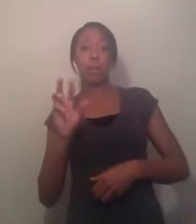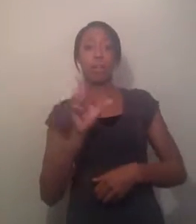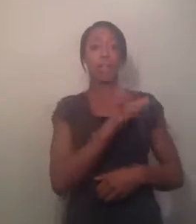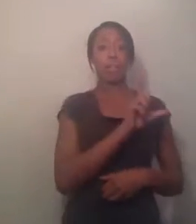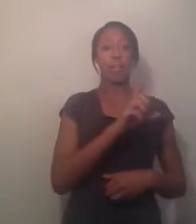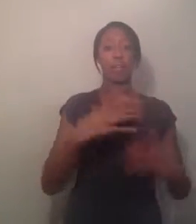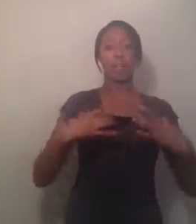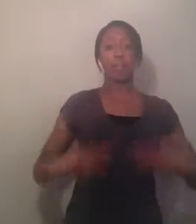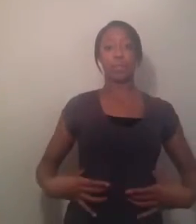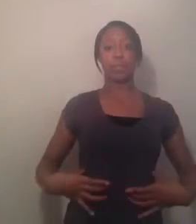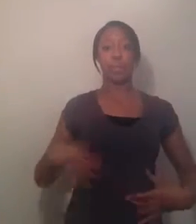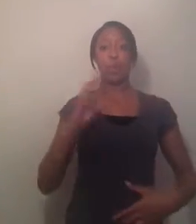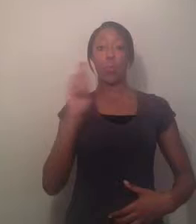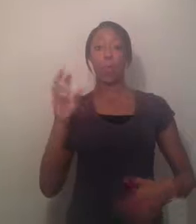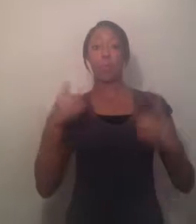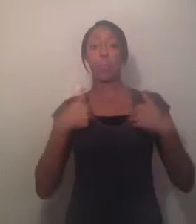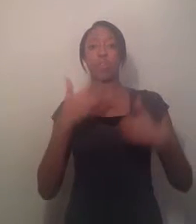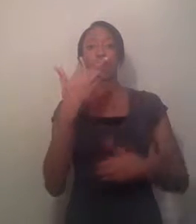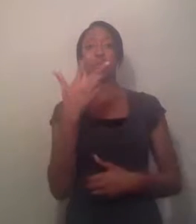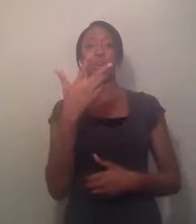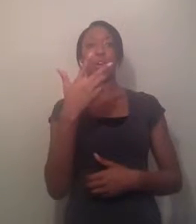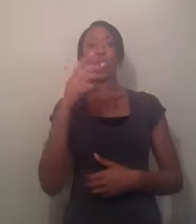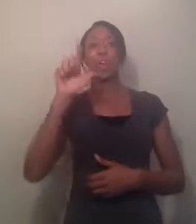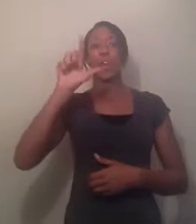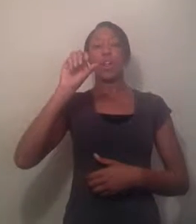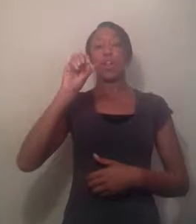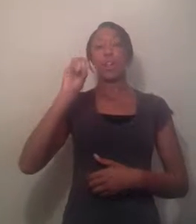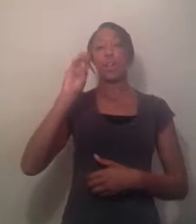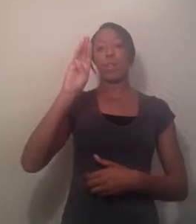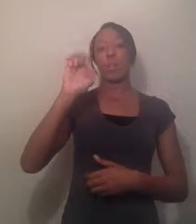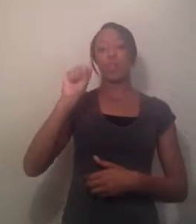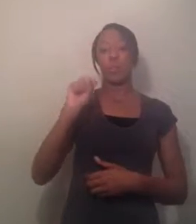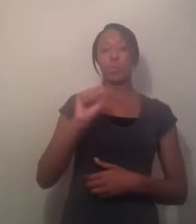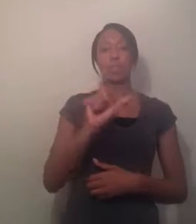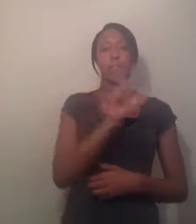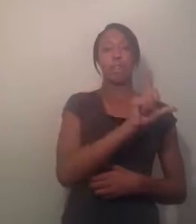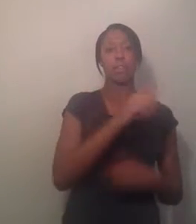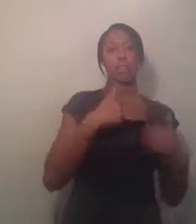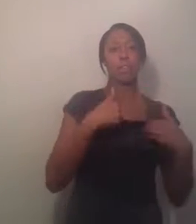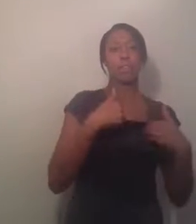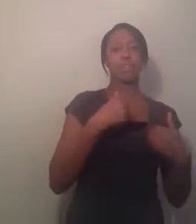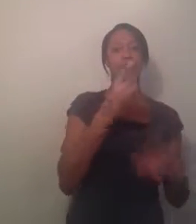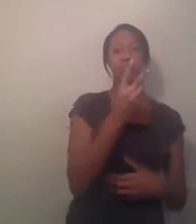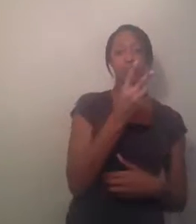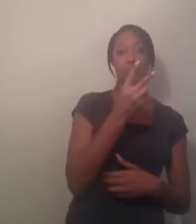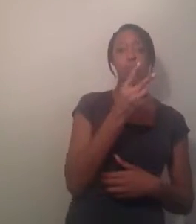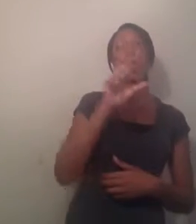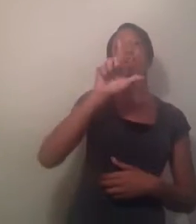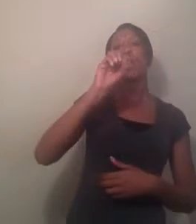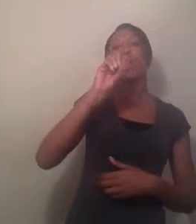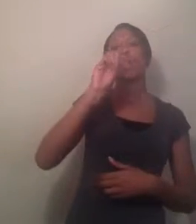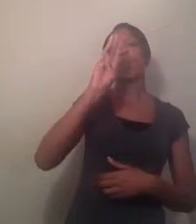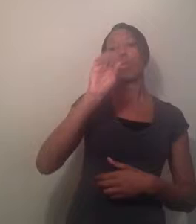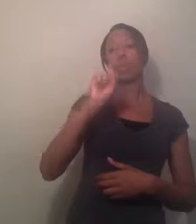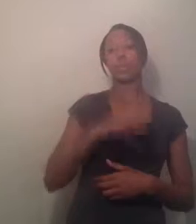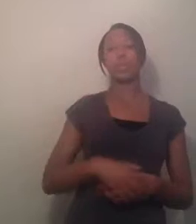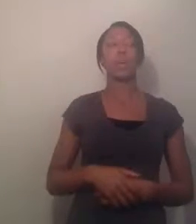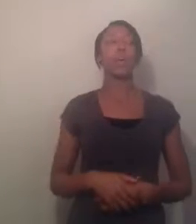3 lobes. Your left lung has 2 lobes with a notch to fit the bottom of your heart. An adult's lung can hold about 3 quarts of